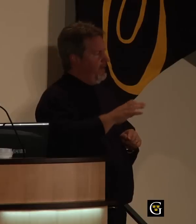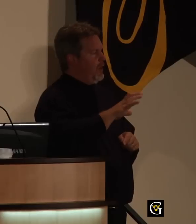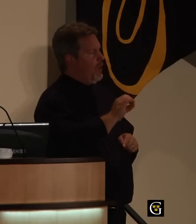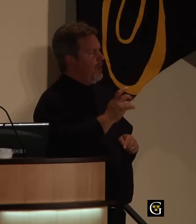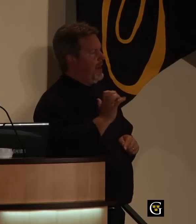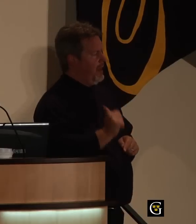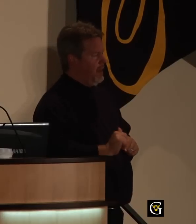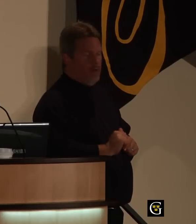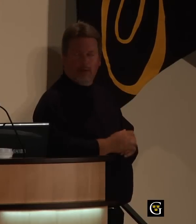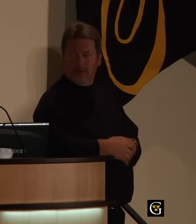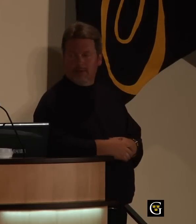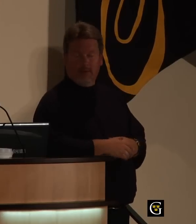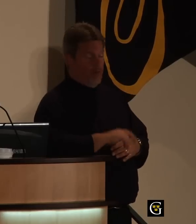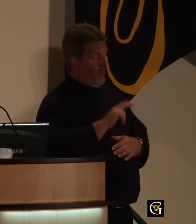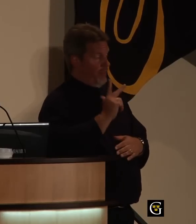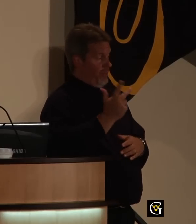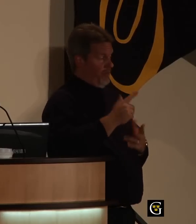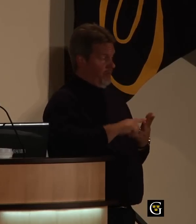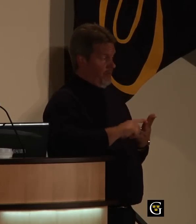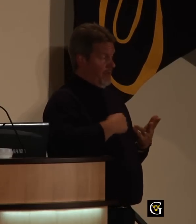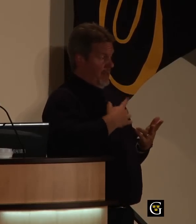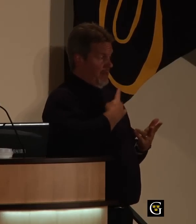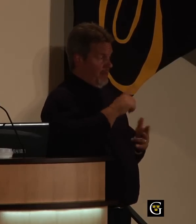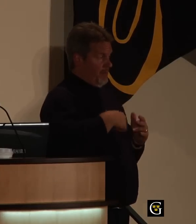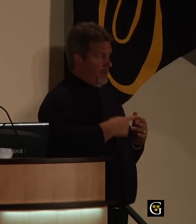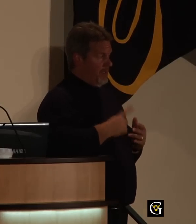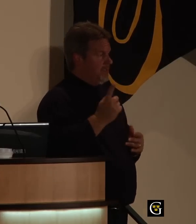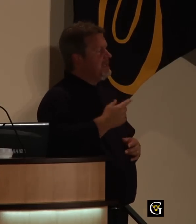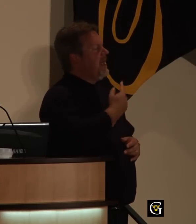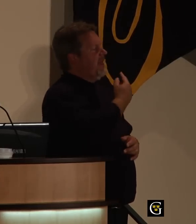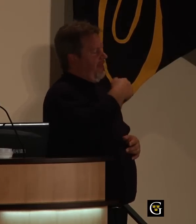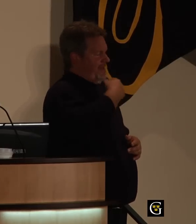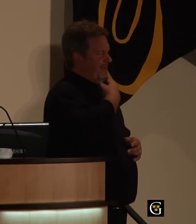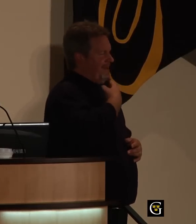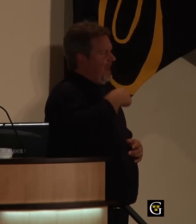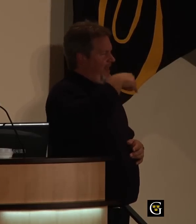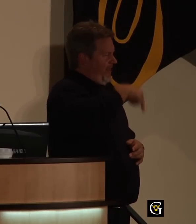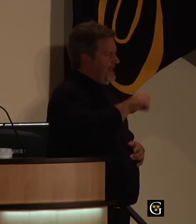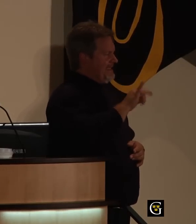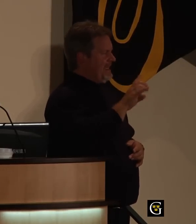I like about the picture is that it says this side of it.